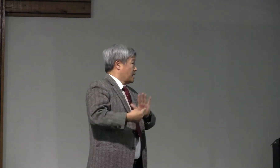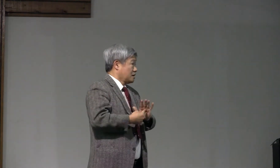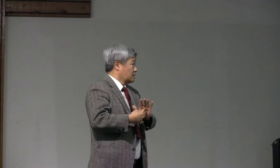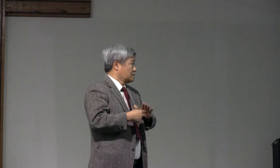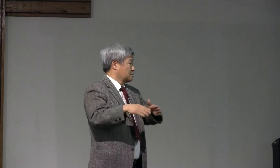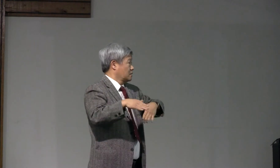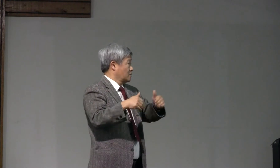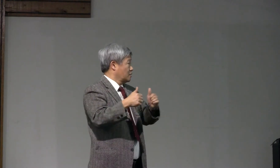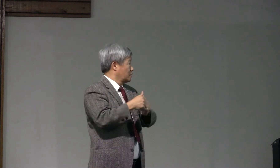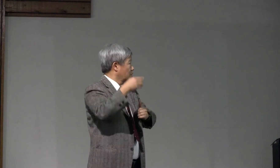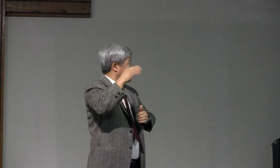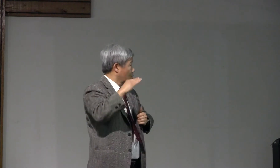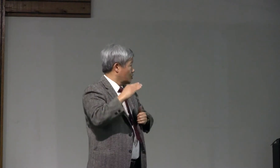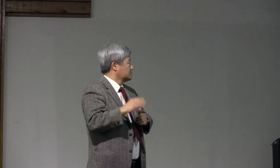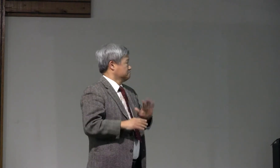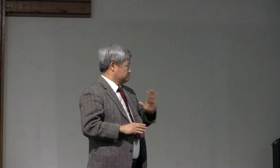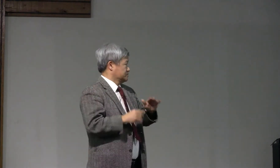What does it mean to walk with God?